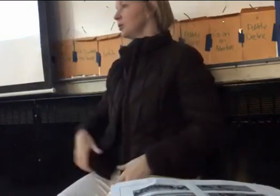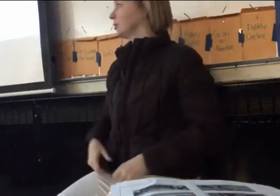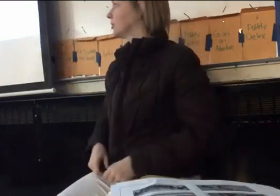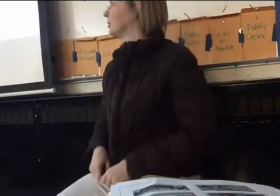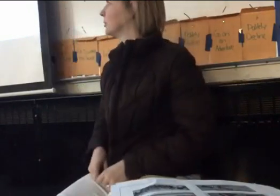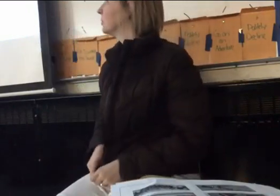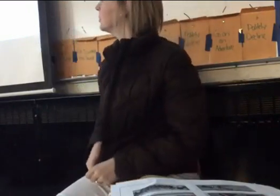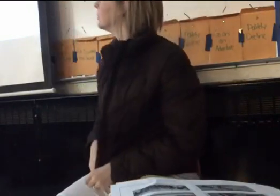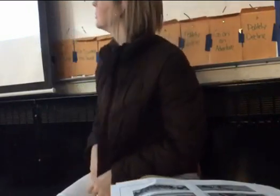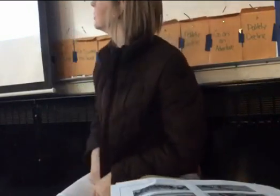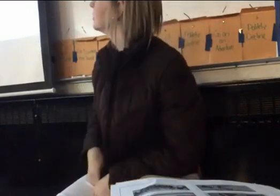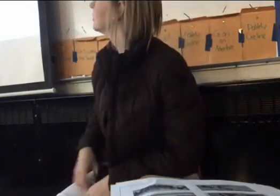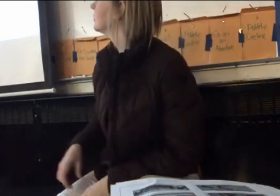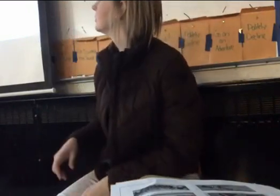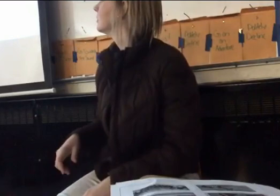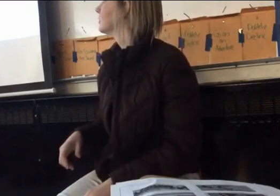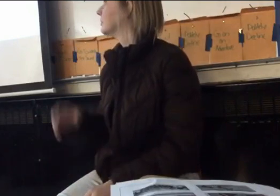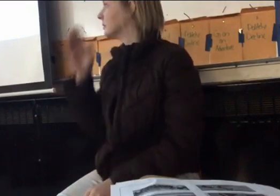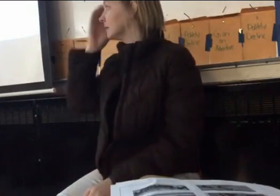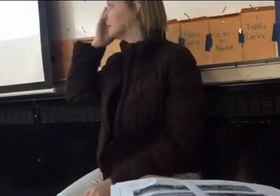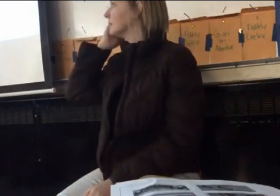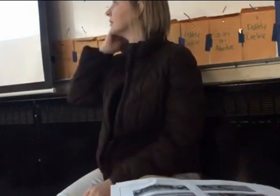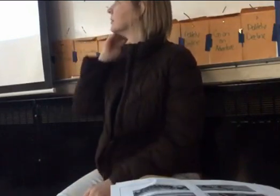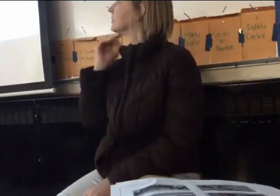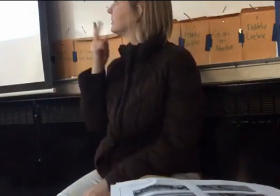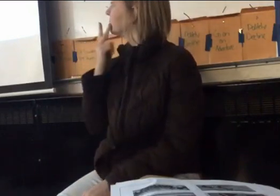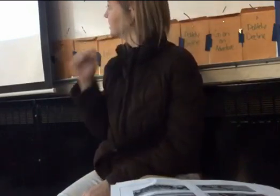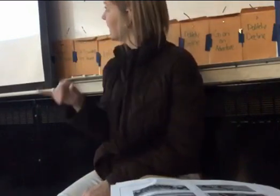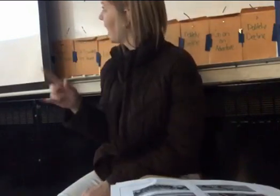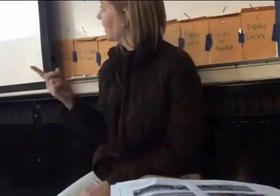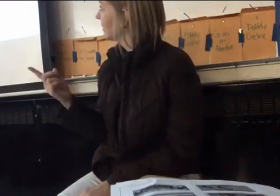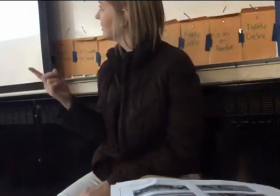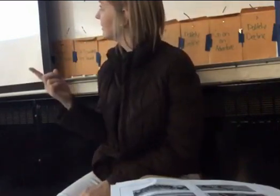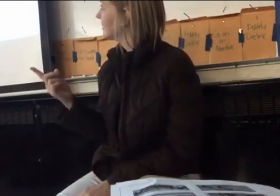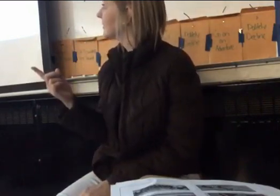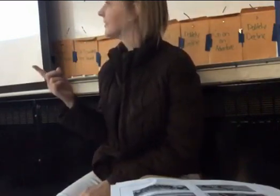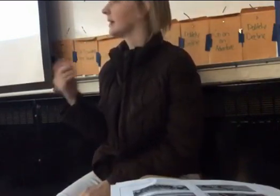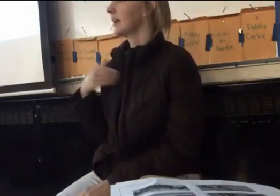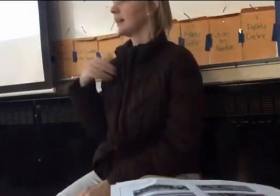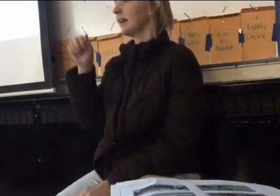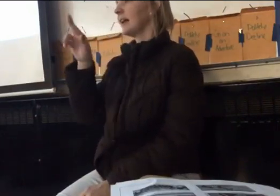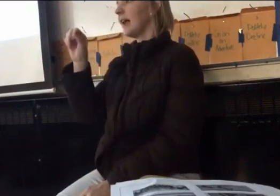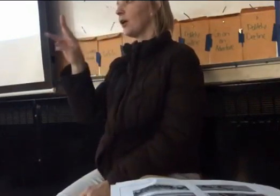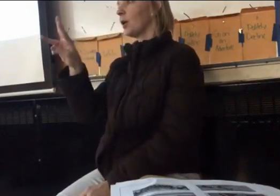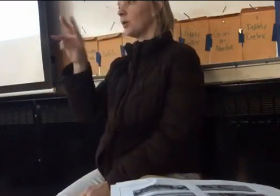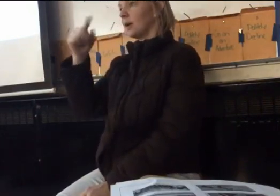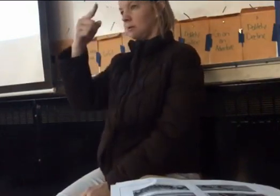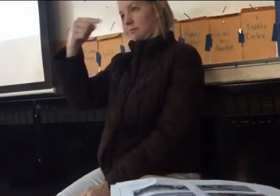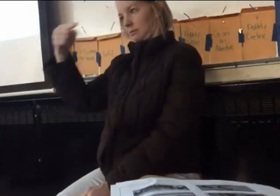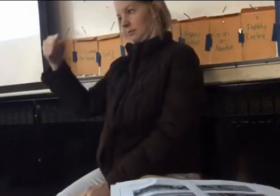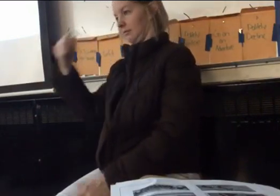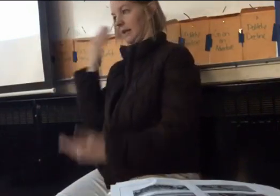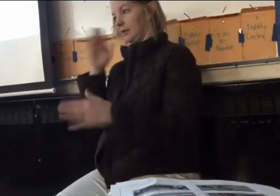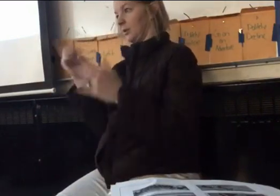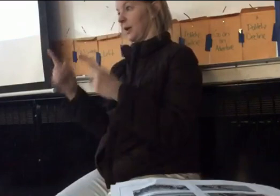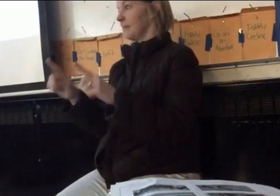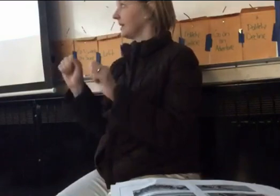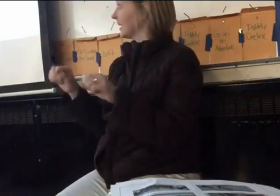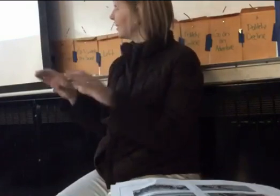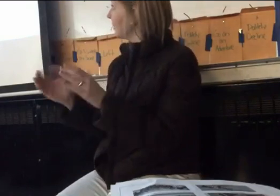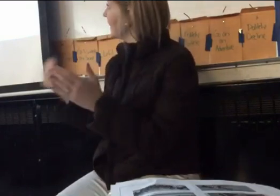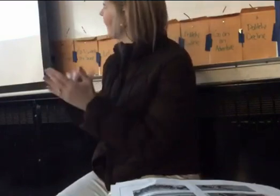whoa, that was weird. Did you guys see that? It had like a little arrow that was going across it. I don't know how I did that. Can I do it